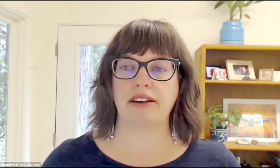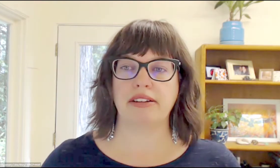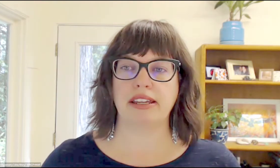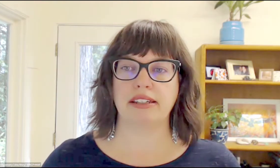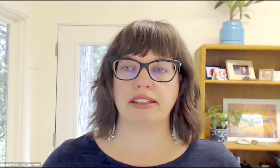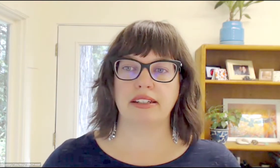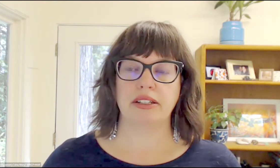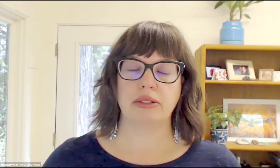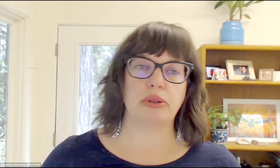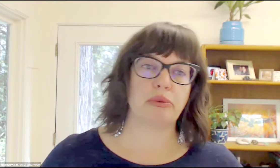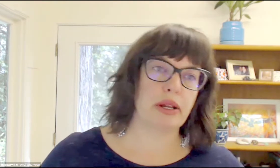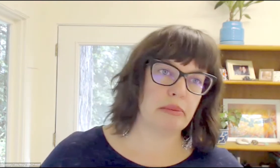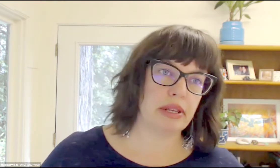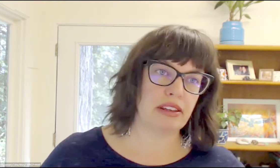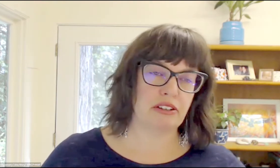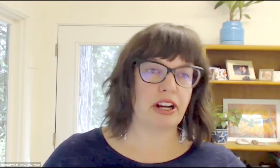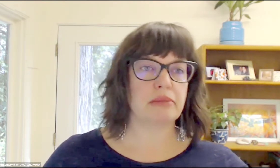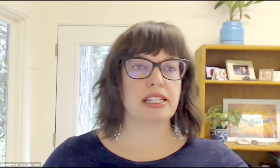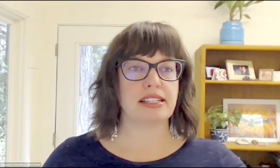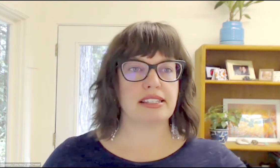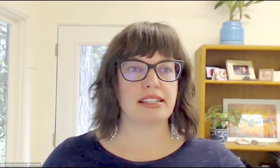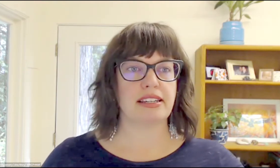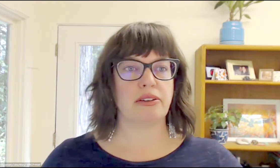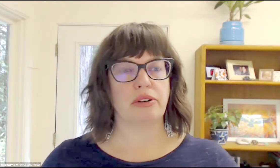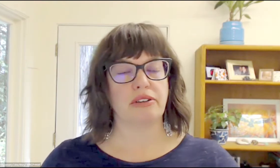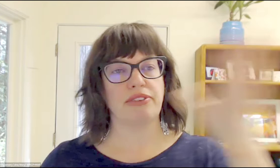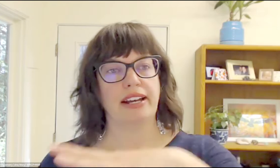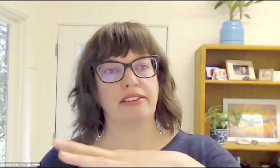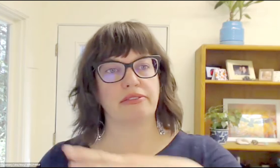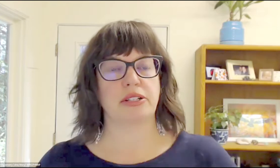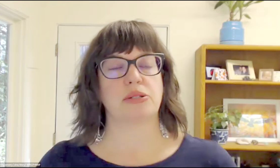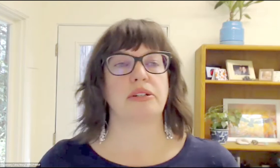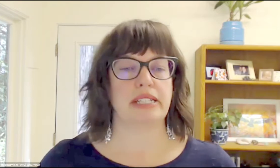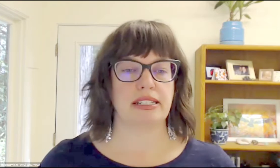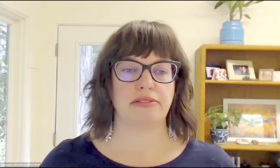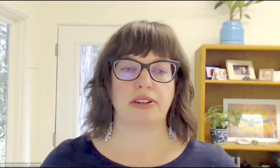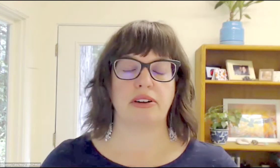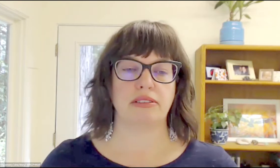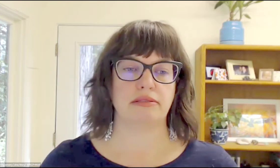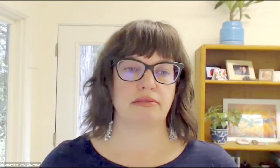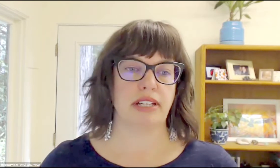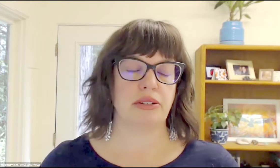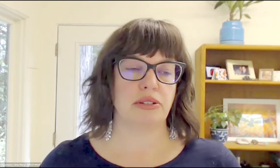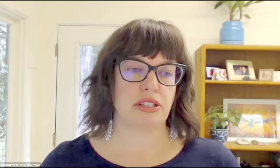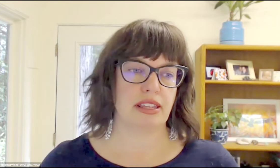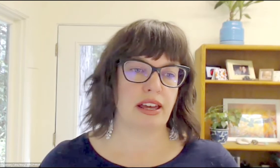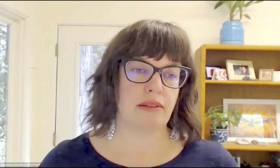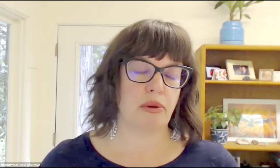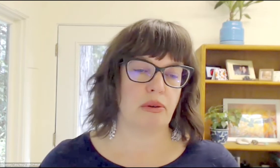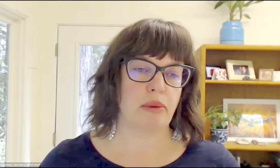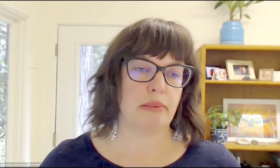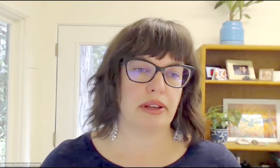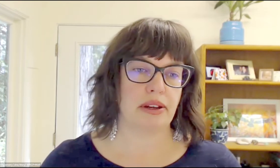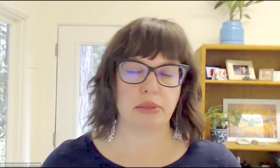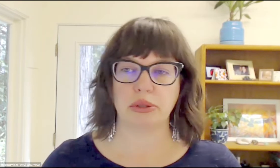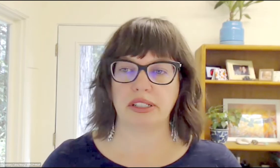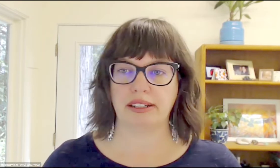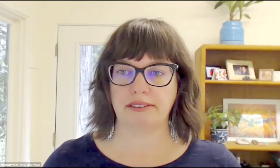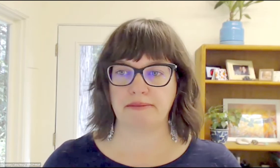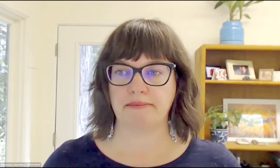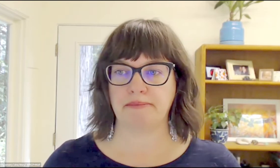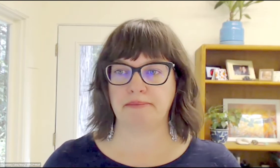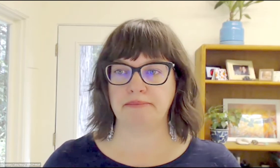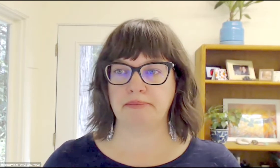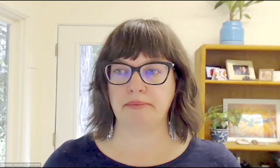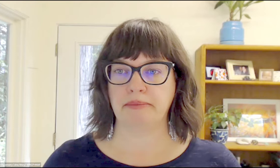Curry County, with 1 being incredibly easy or 5 extremely difficult? And you should see that poll popping up